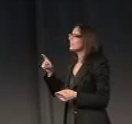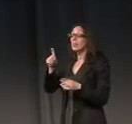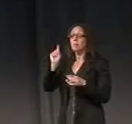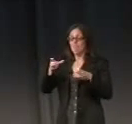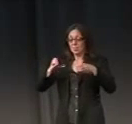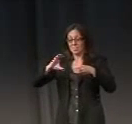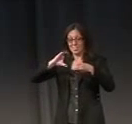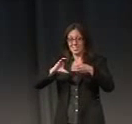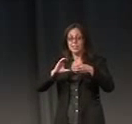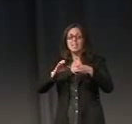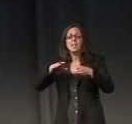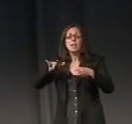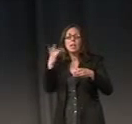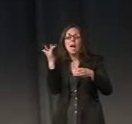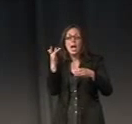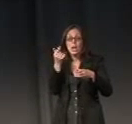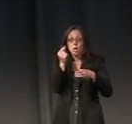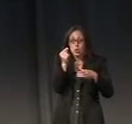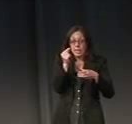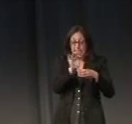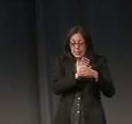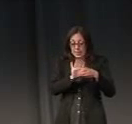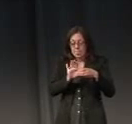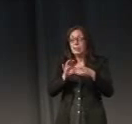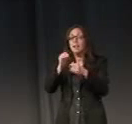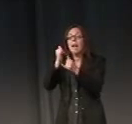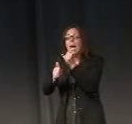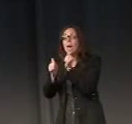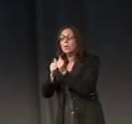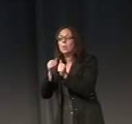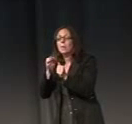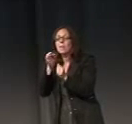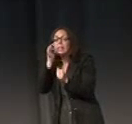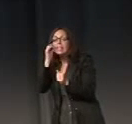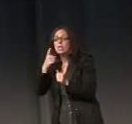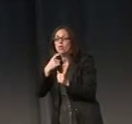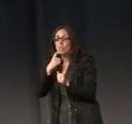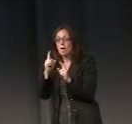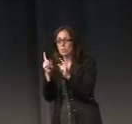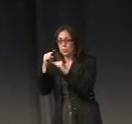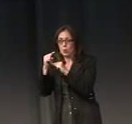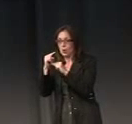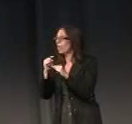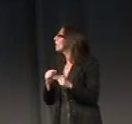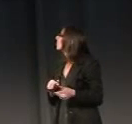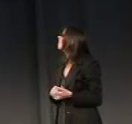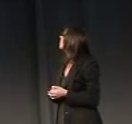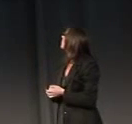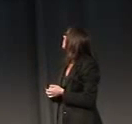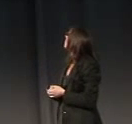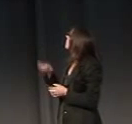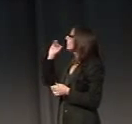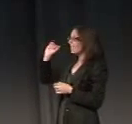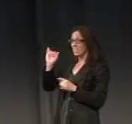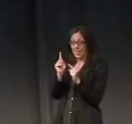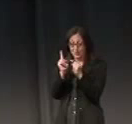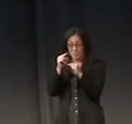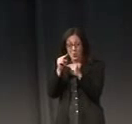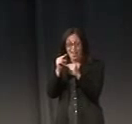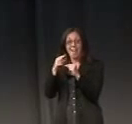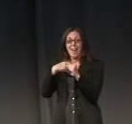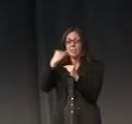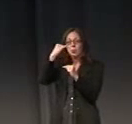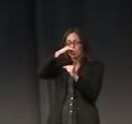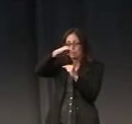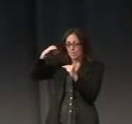cube and ends in an Indian red square. For example, another one. In this square, he has 2 lines which he had